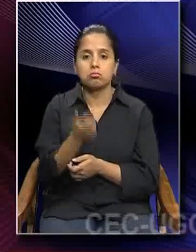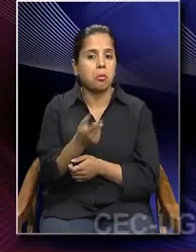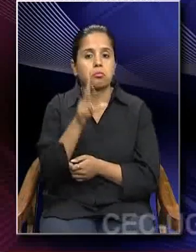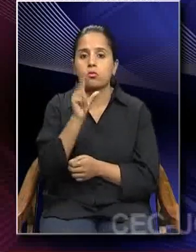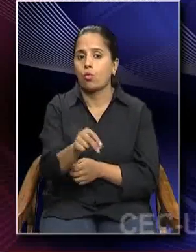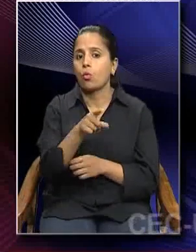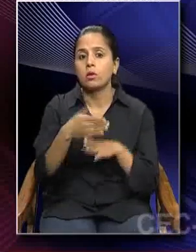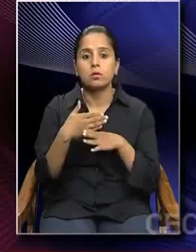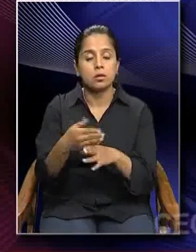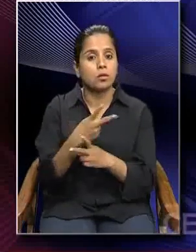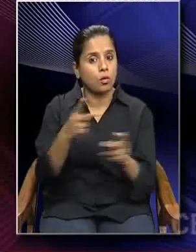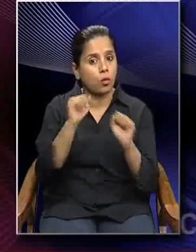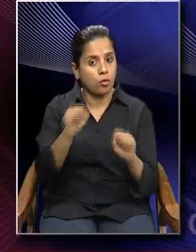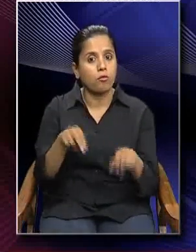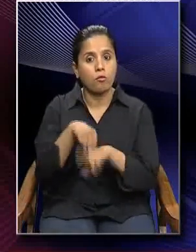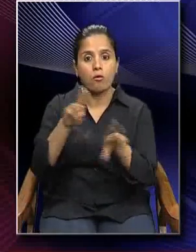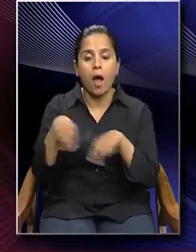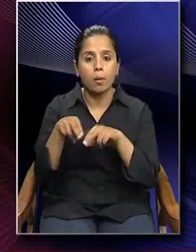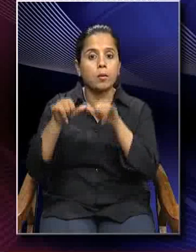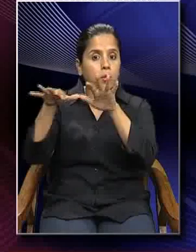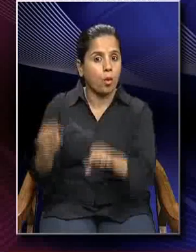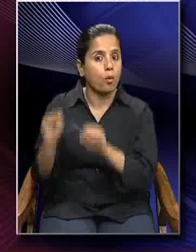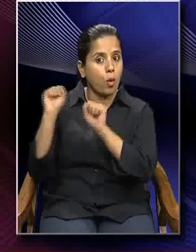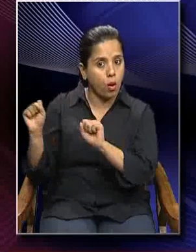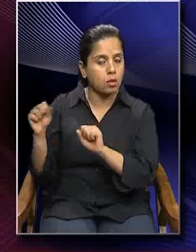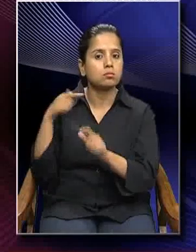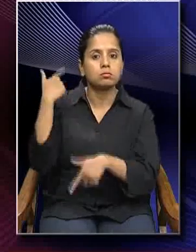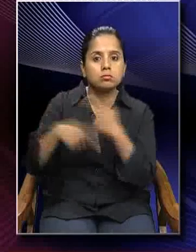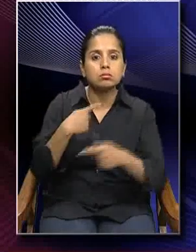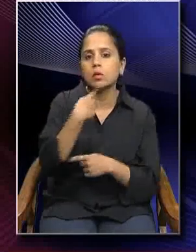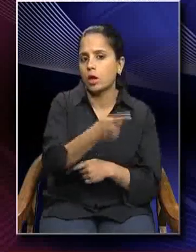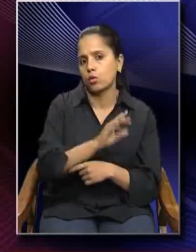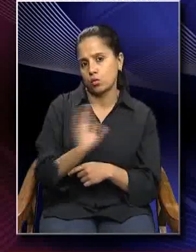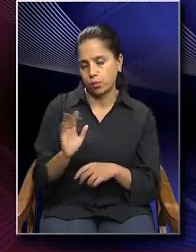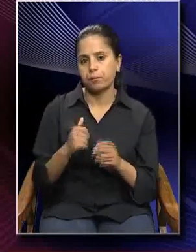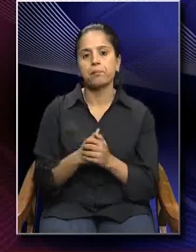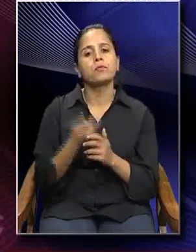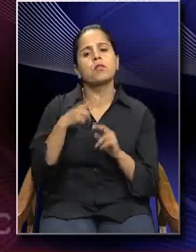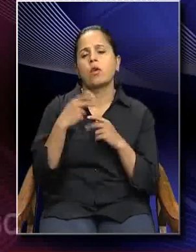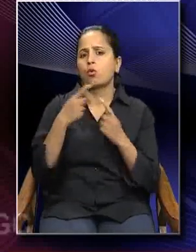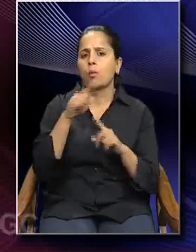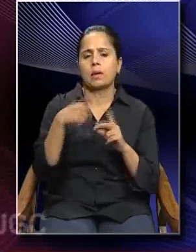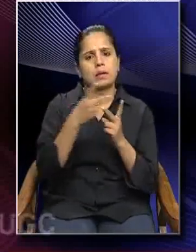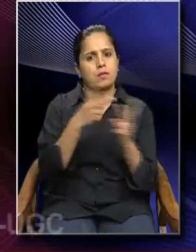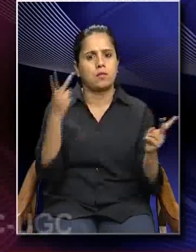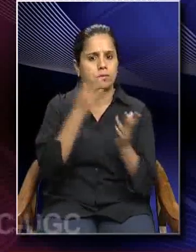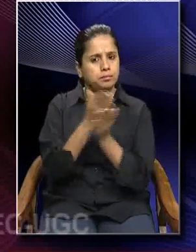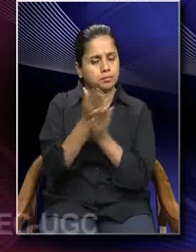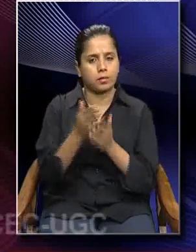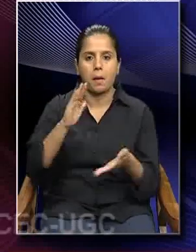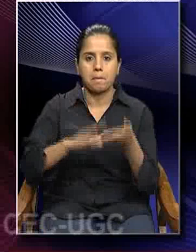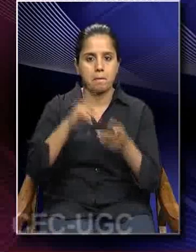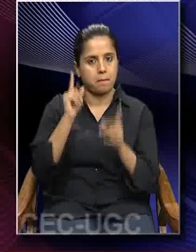a share of the family property. If we talk about the different forms of